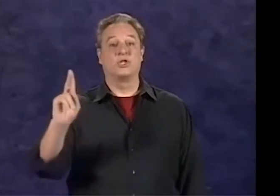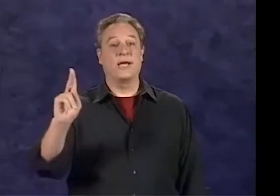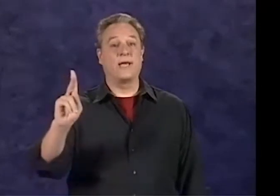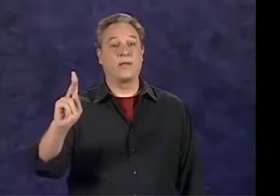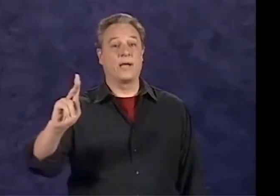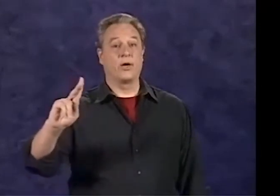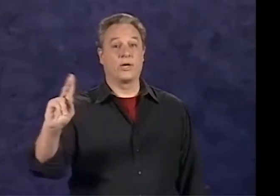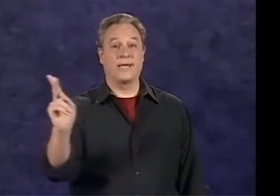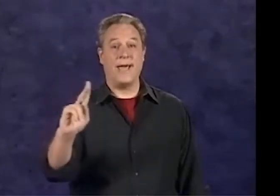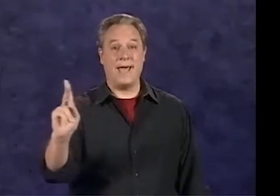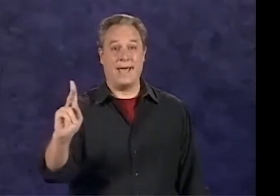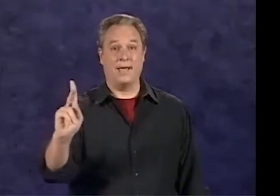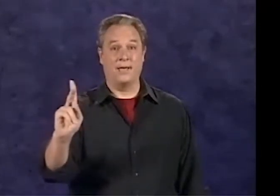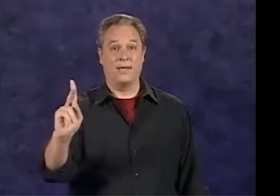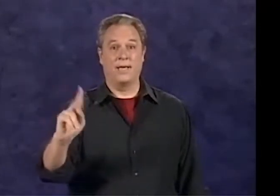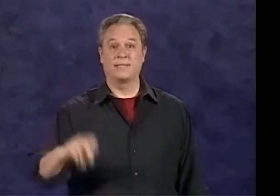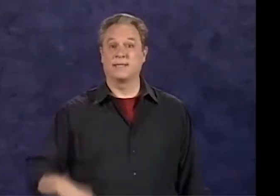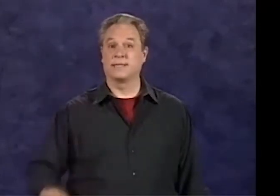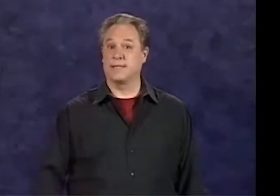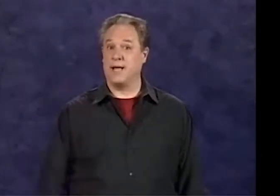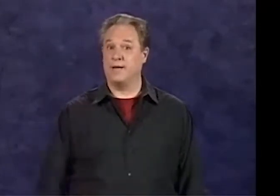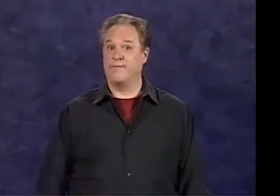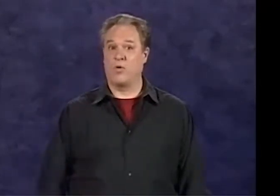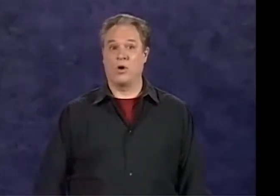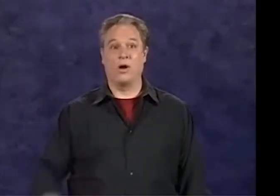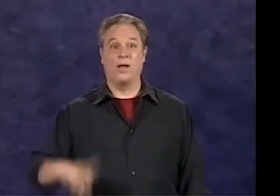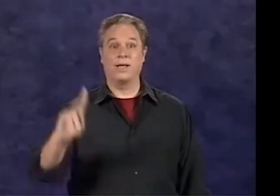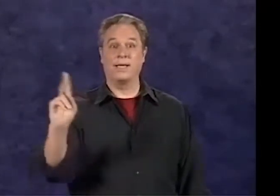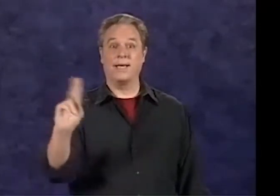Shaking the letter K is the sign for kitchen.